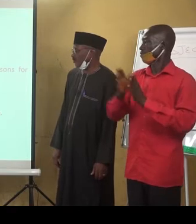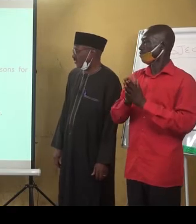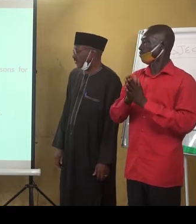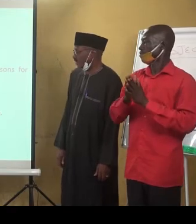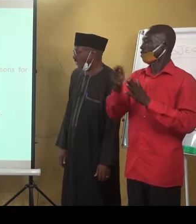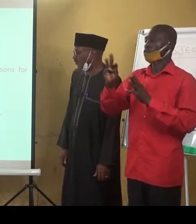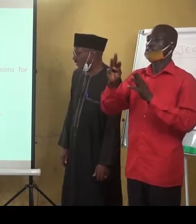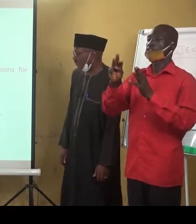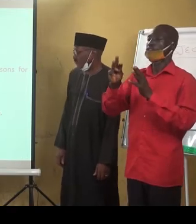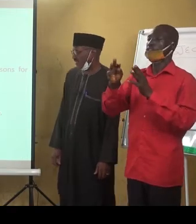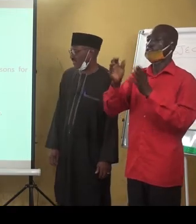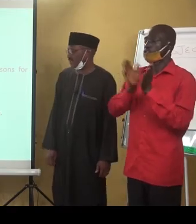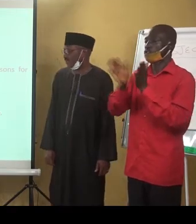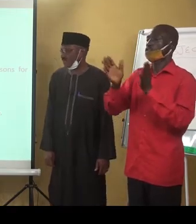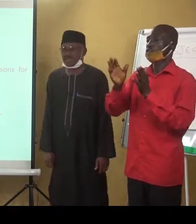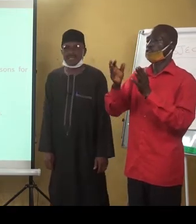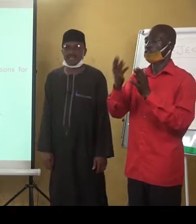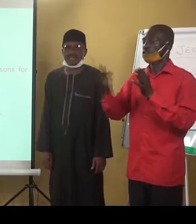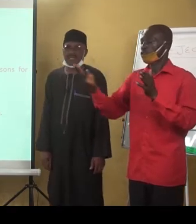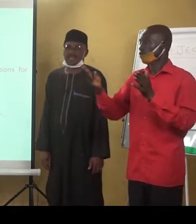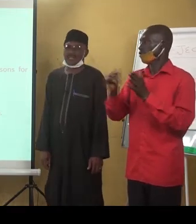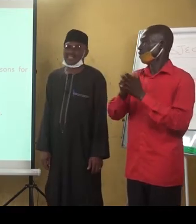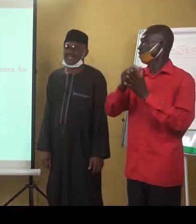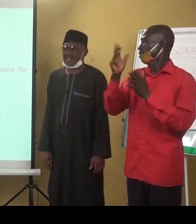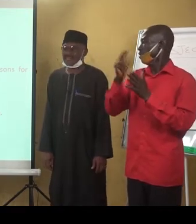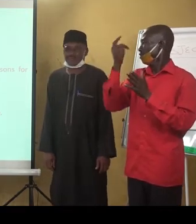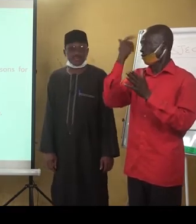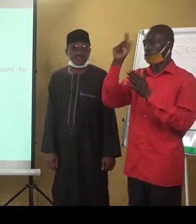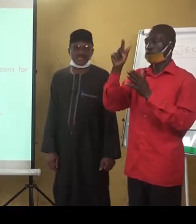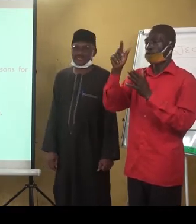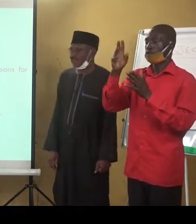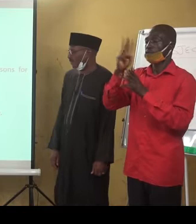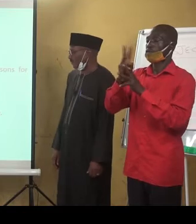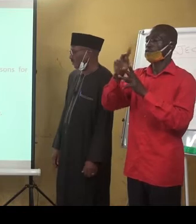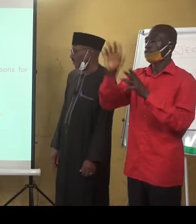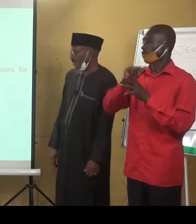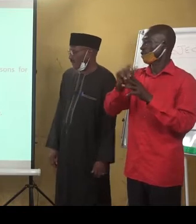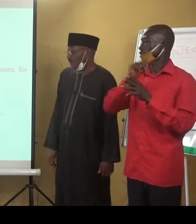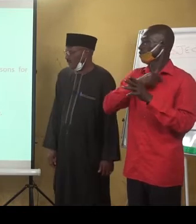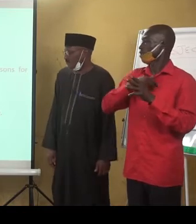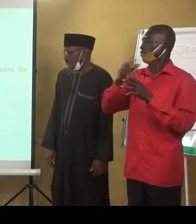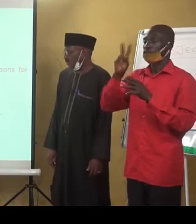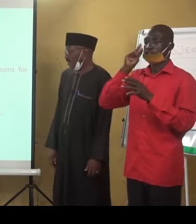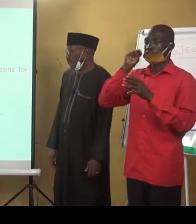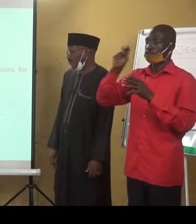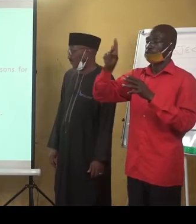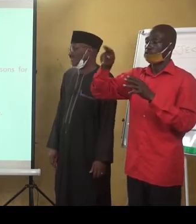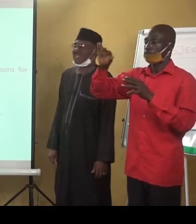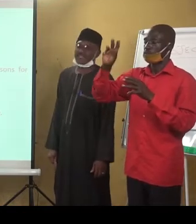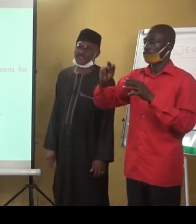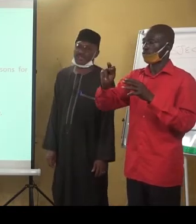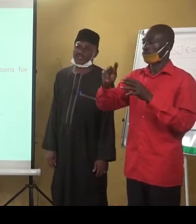Nigerians' principal trading partners, and the last but not the least, problem